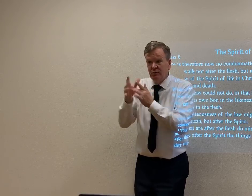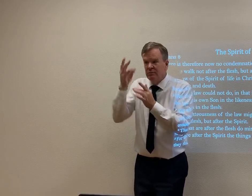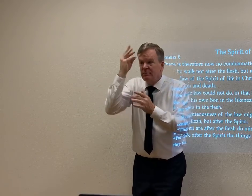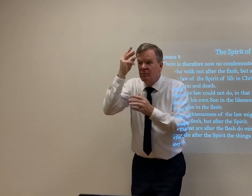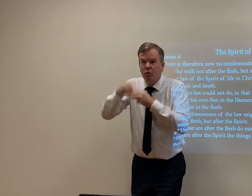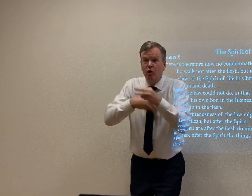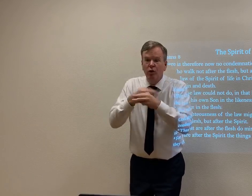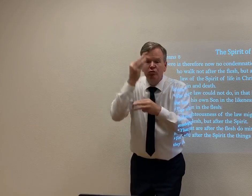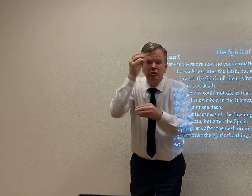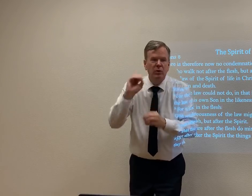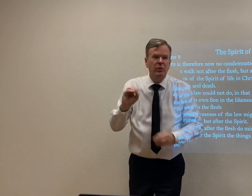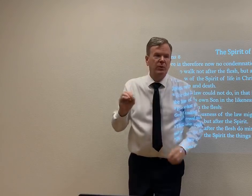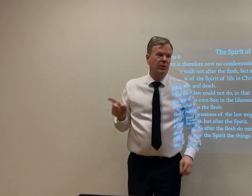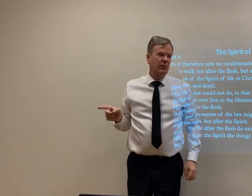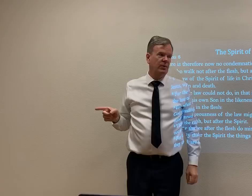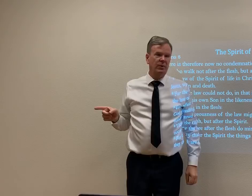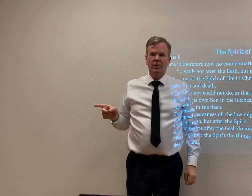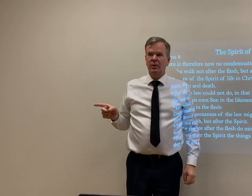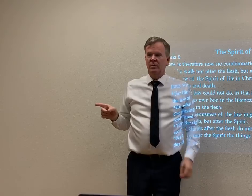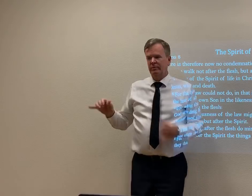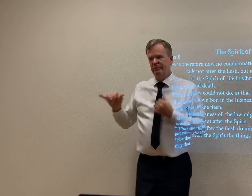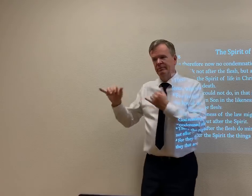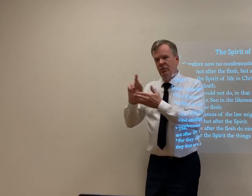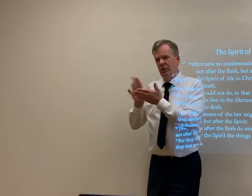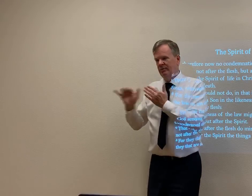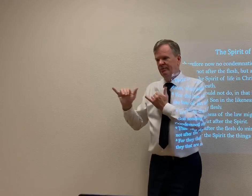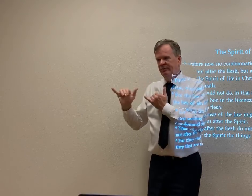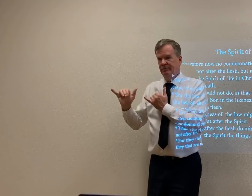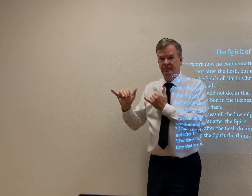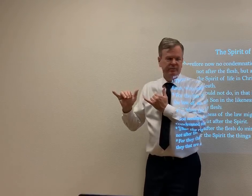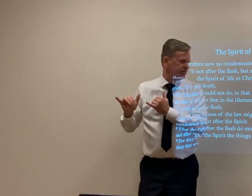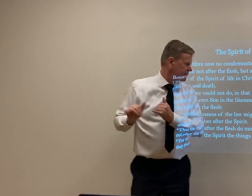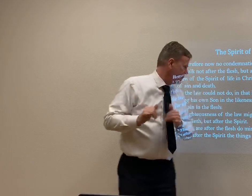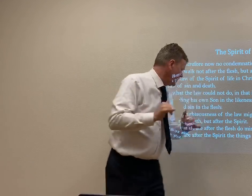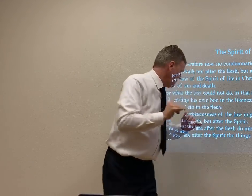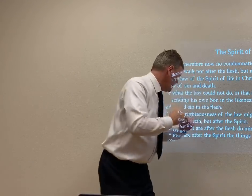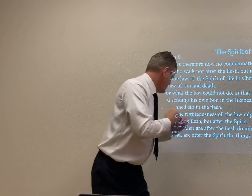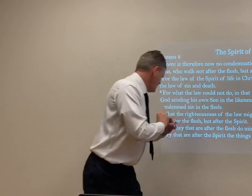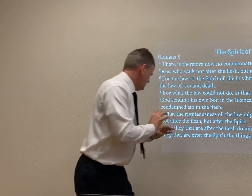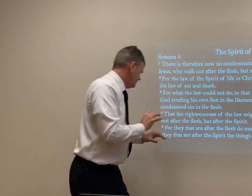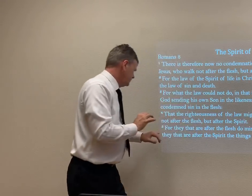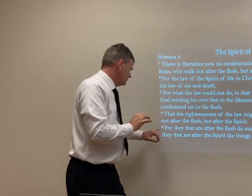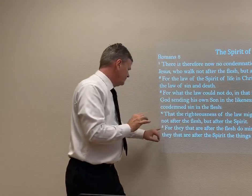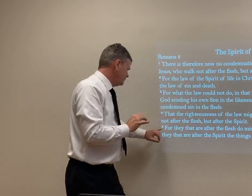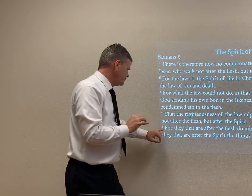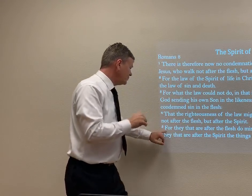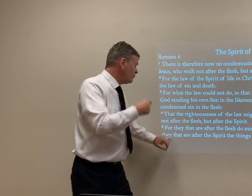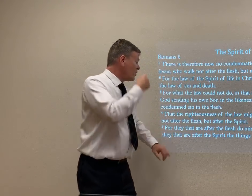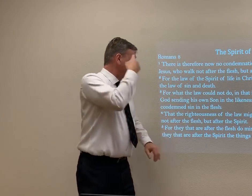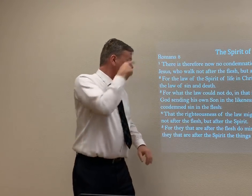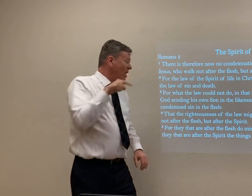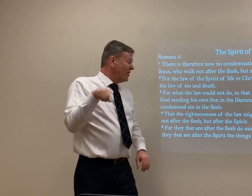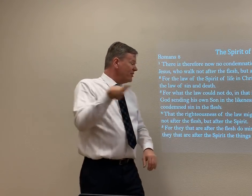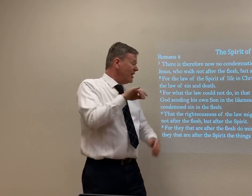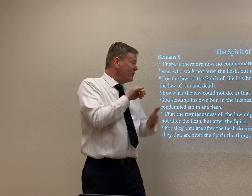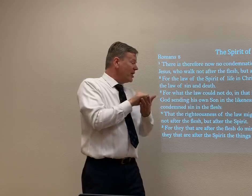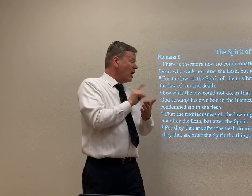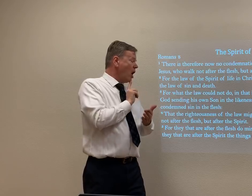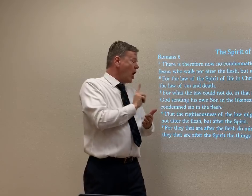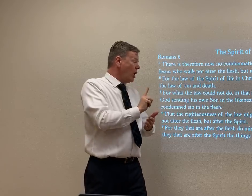Jesus, Jesus did not sit and let the thoughts of this world rest and stay in his mind. Right? Verse